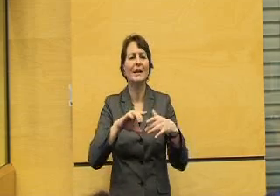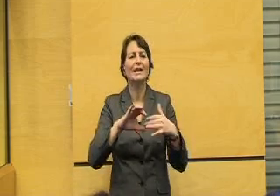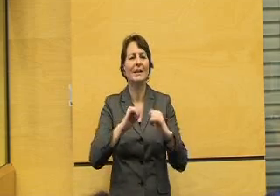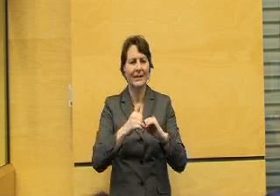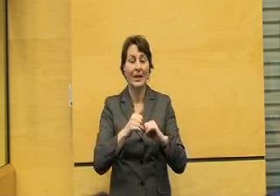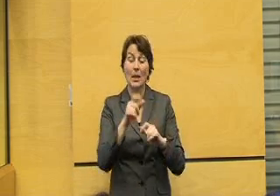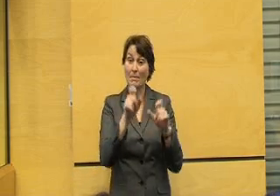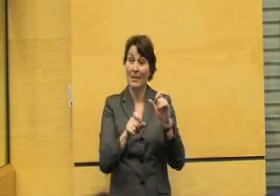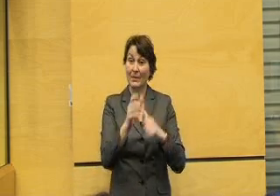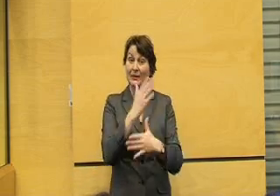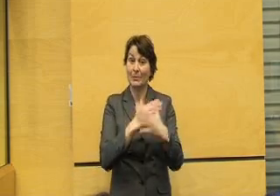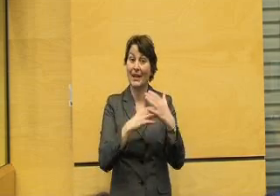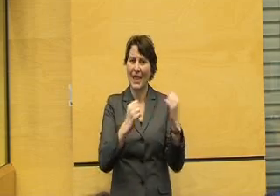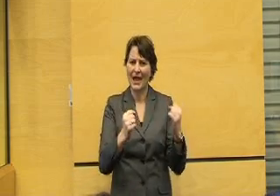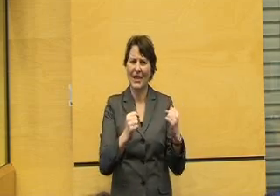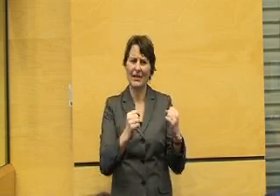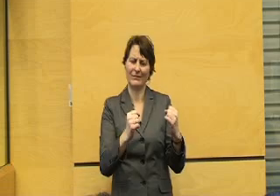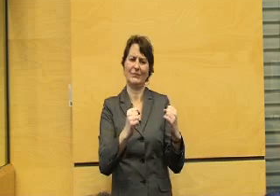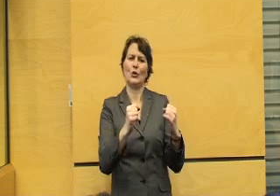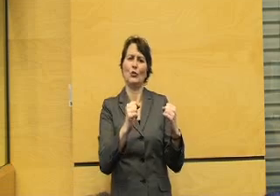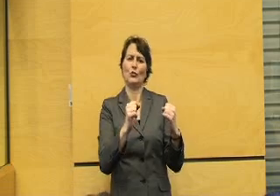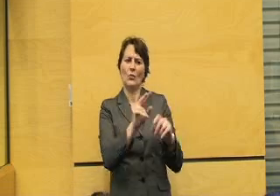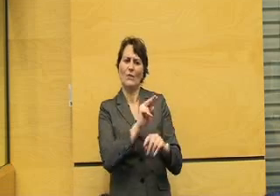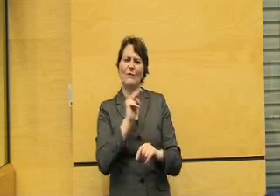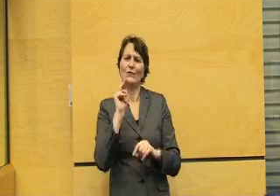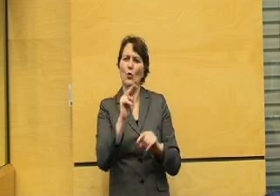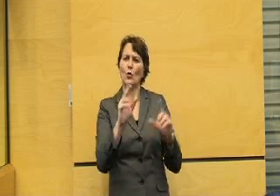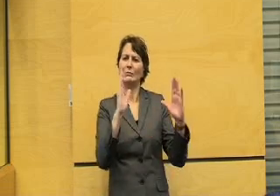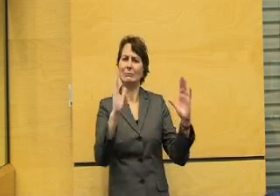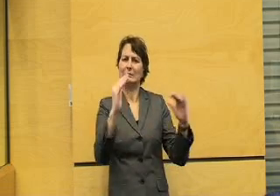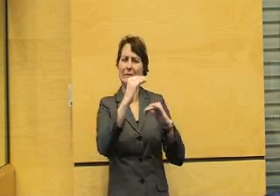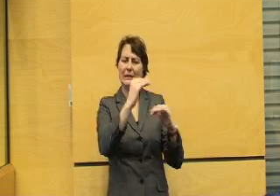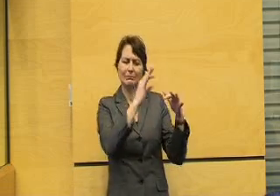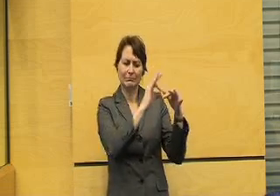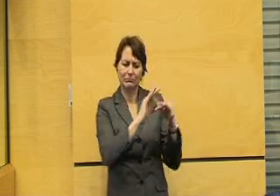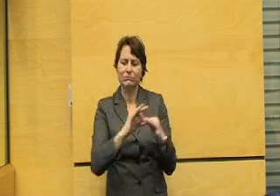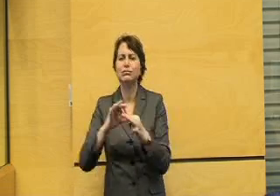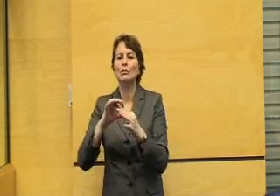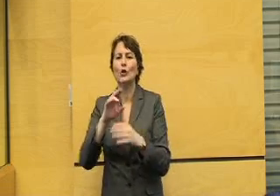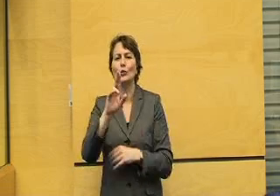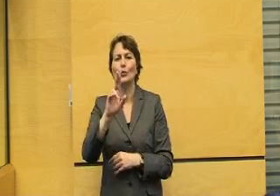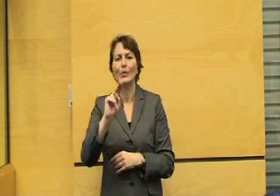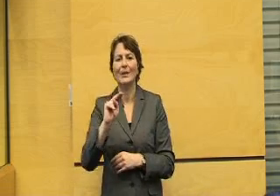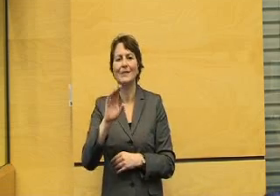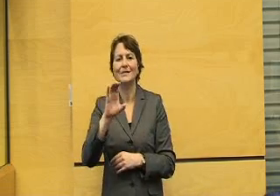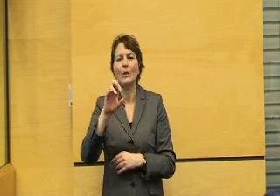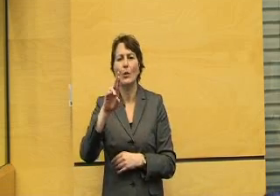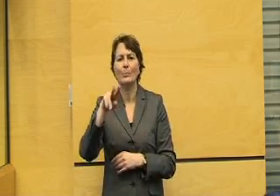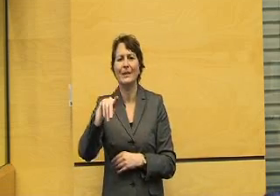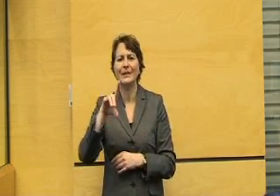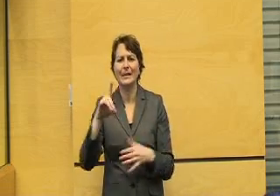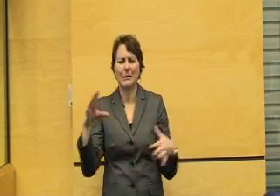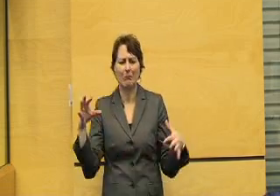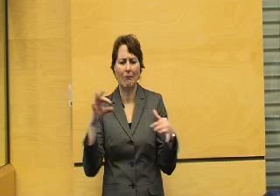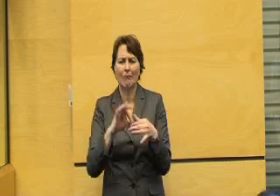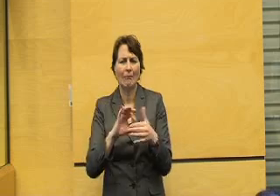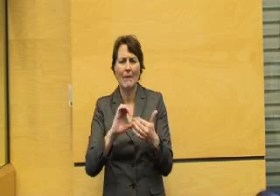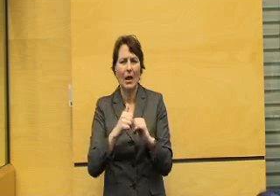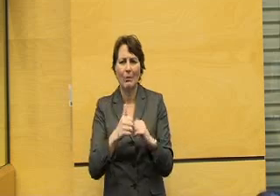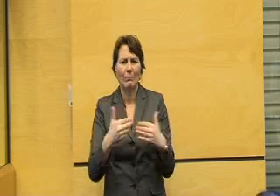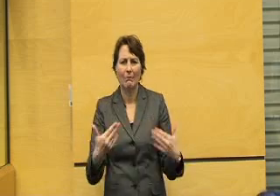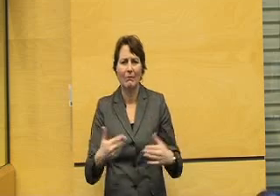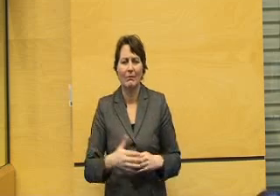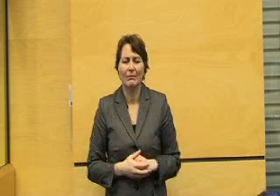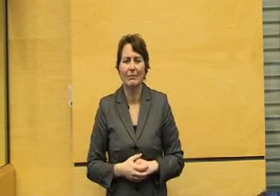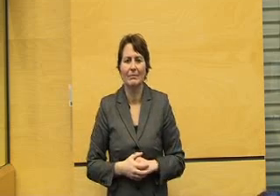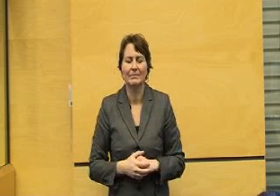in accordance with the scope of the UN CRPD, because I